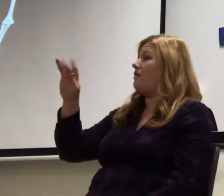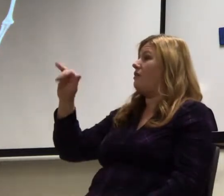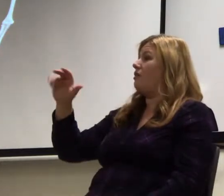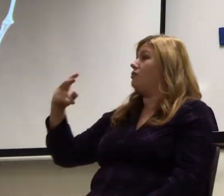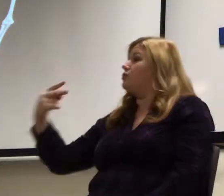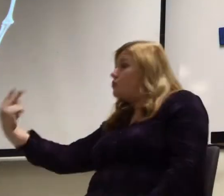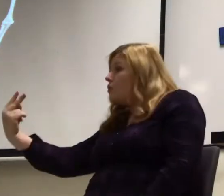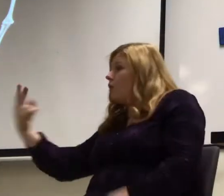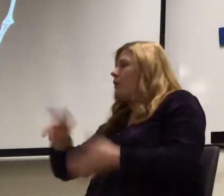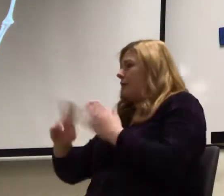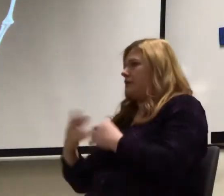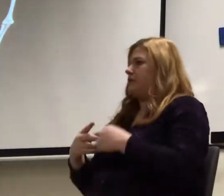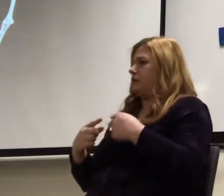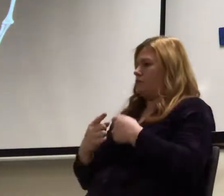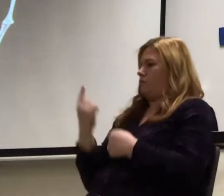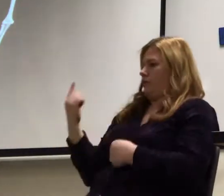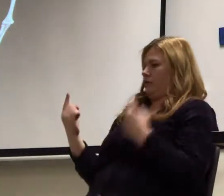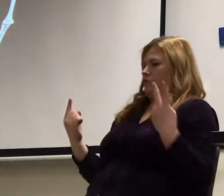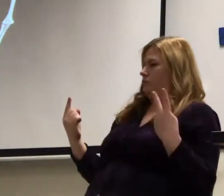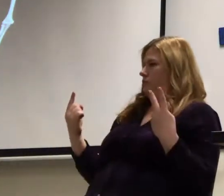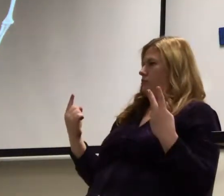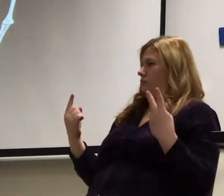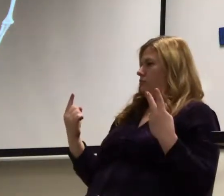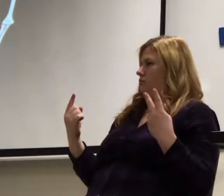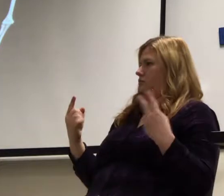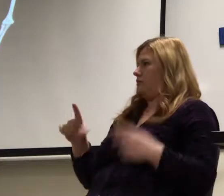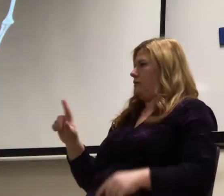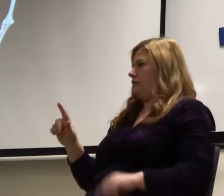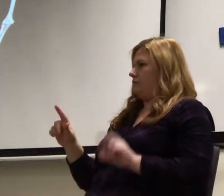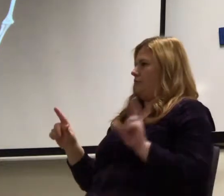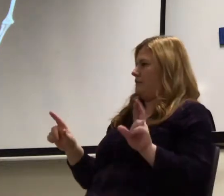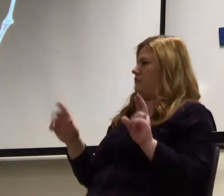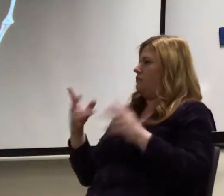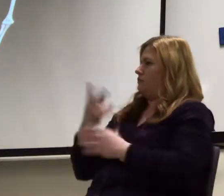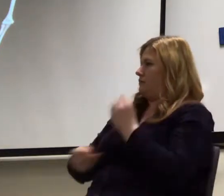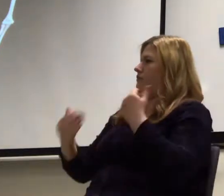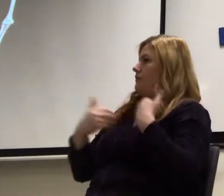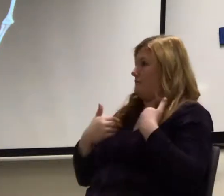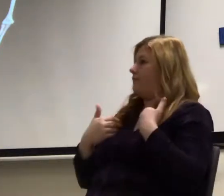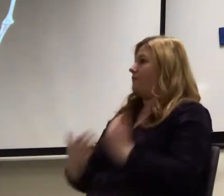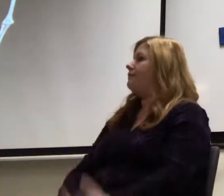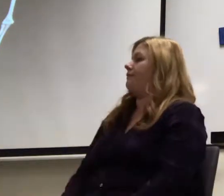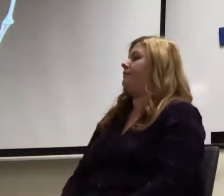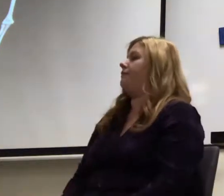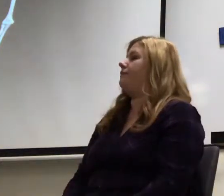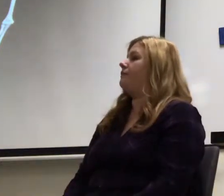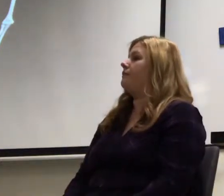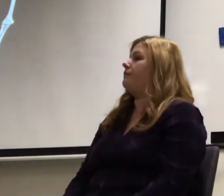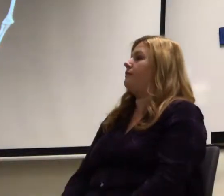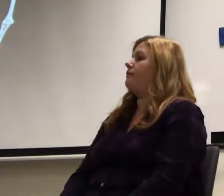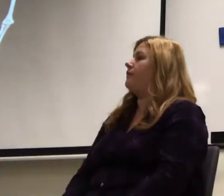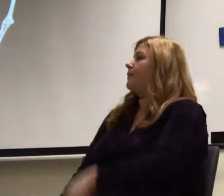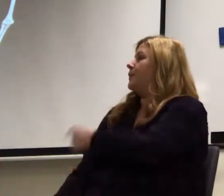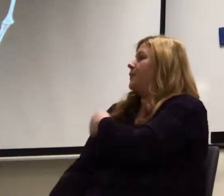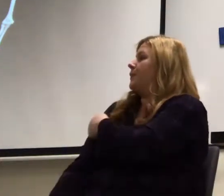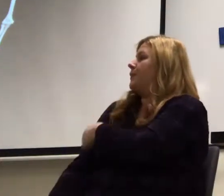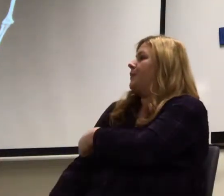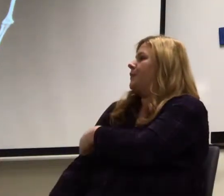everything. Okay, you have a left and a right. You have a humerus.